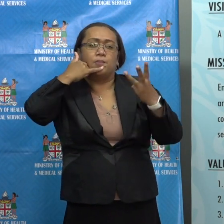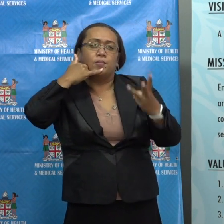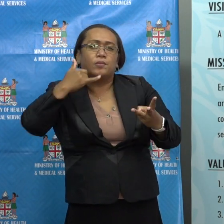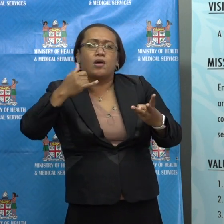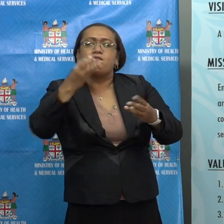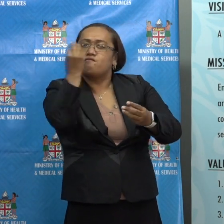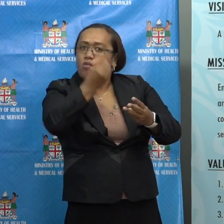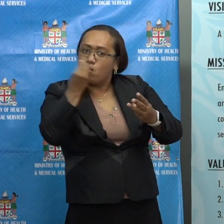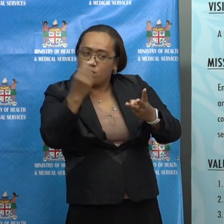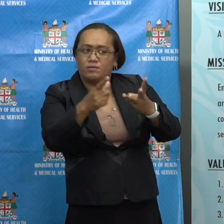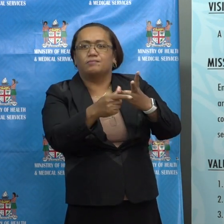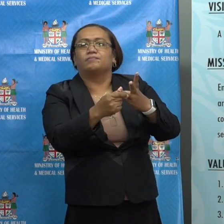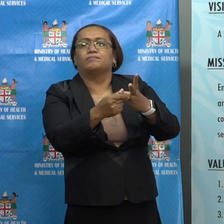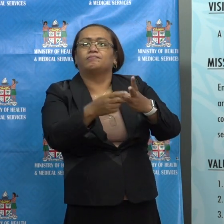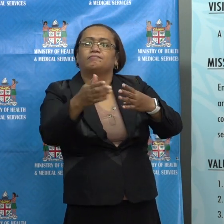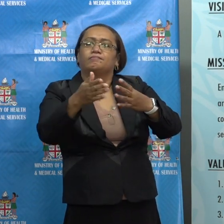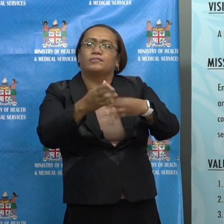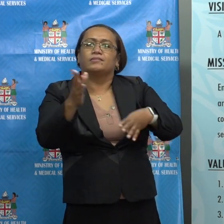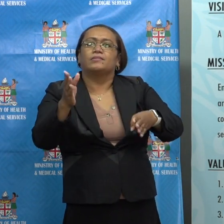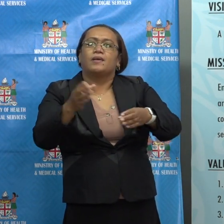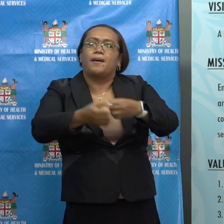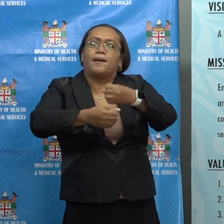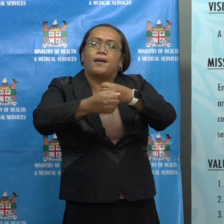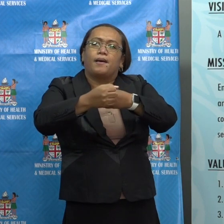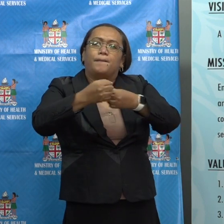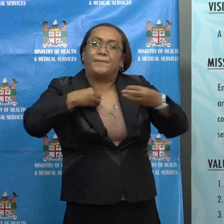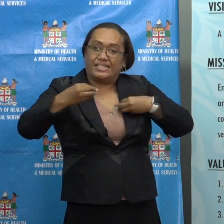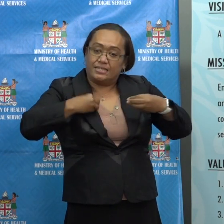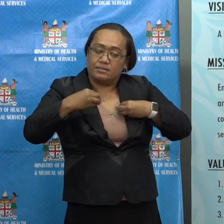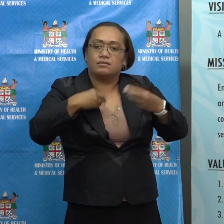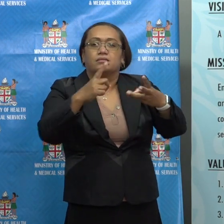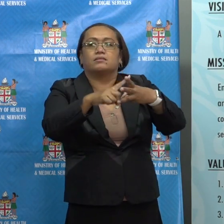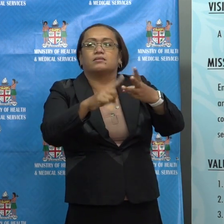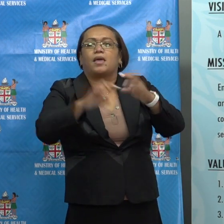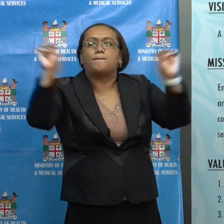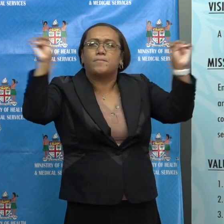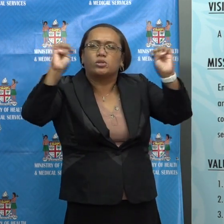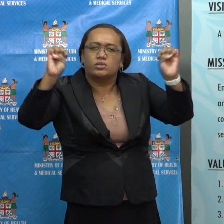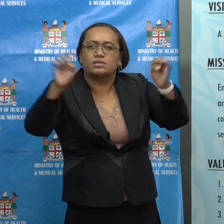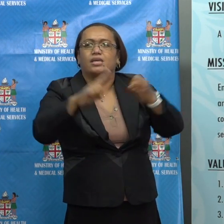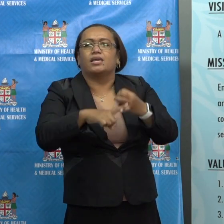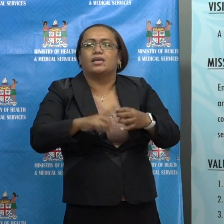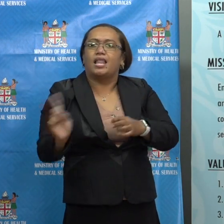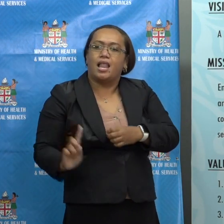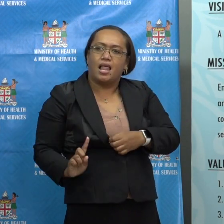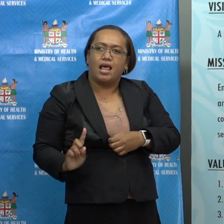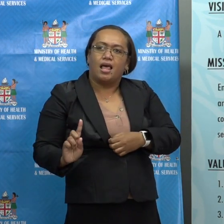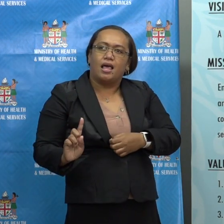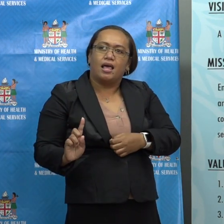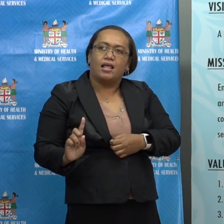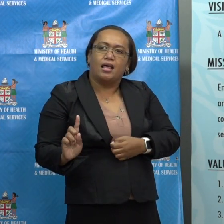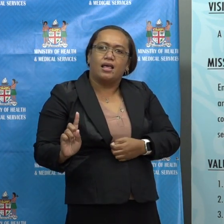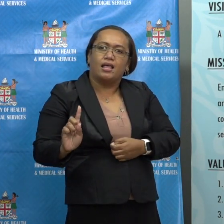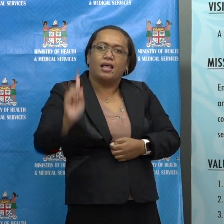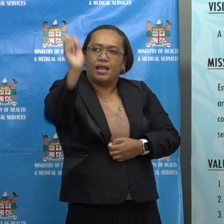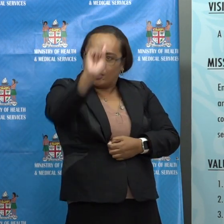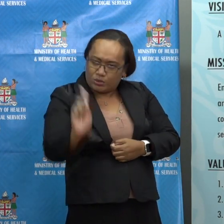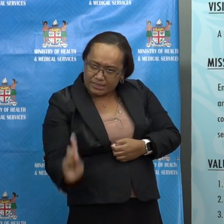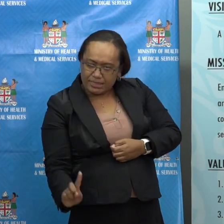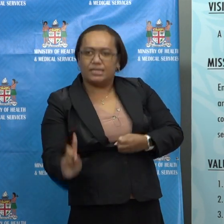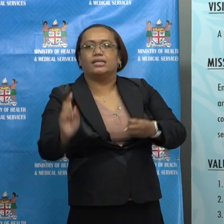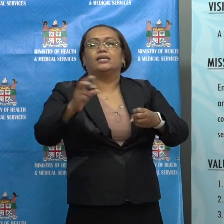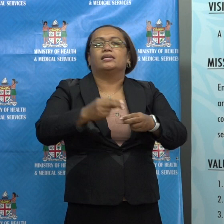manufacturing plants, electricity services, emergency services, fire services, health and hospital